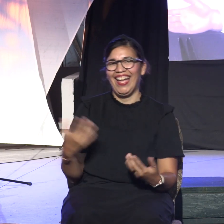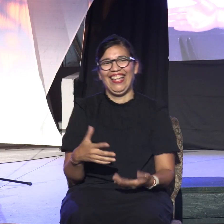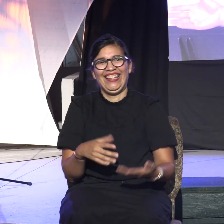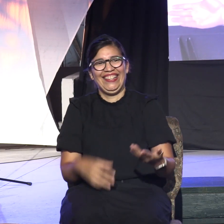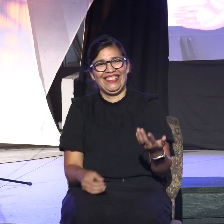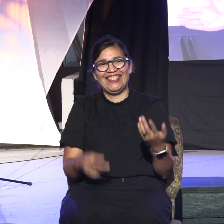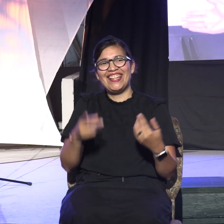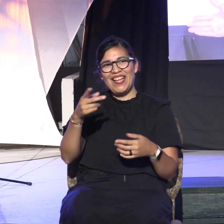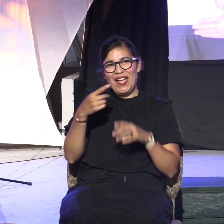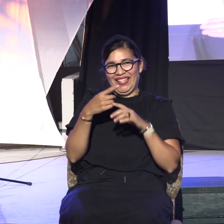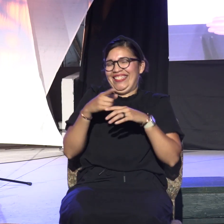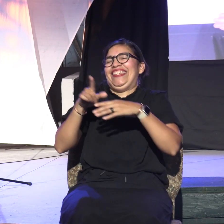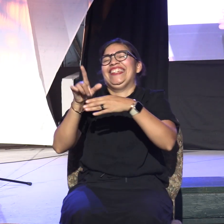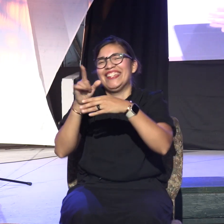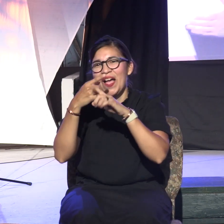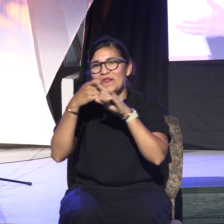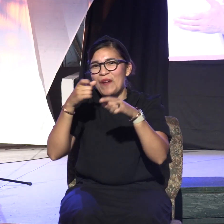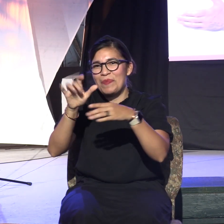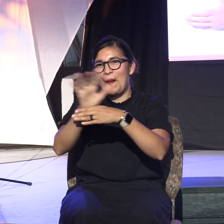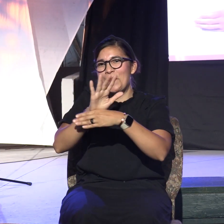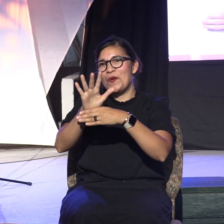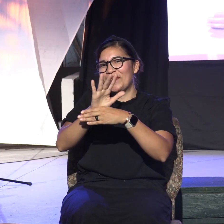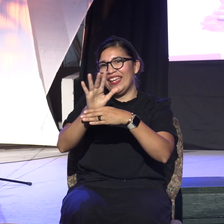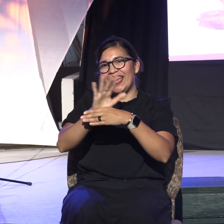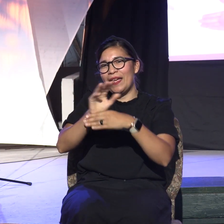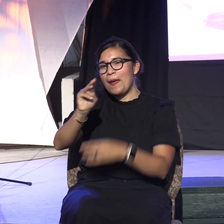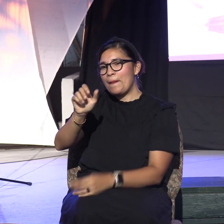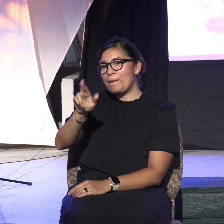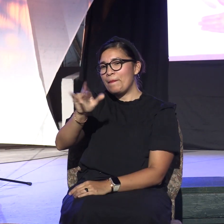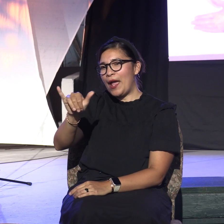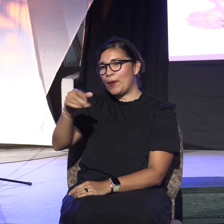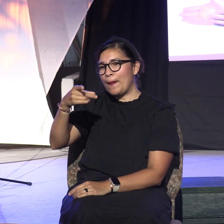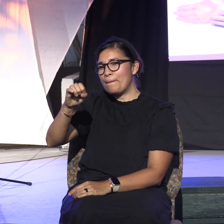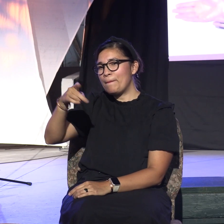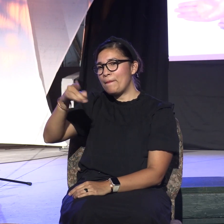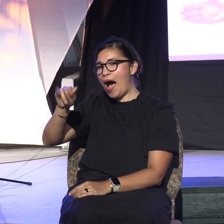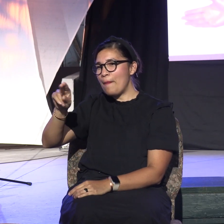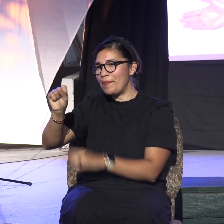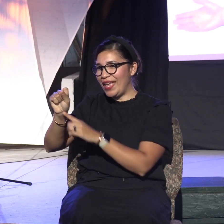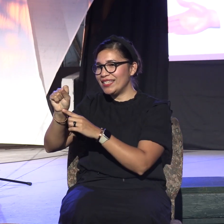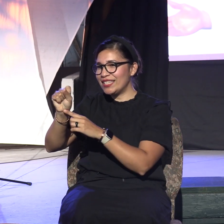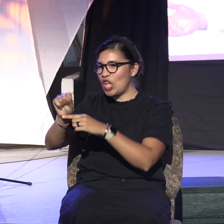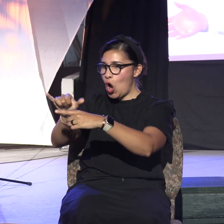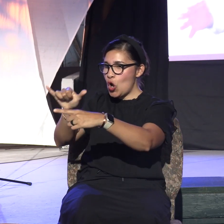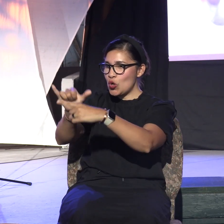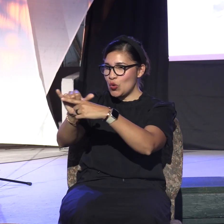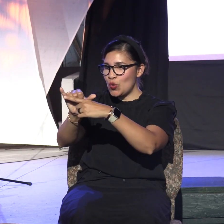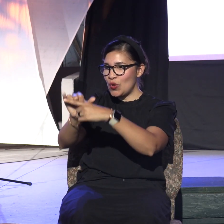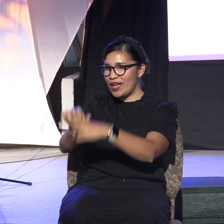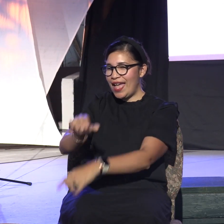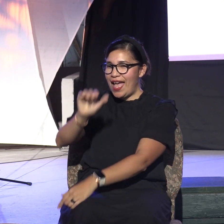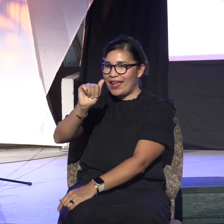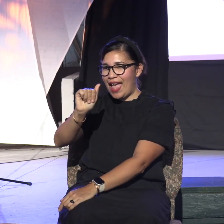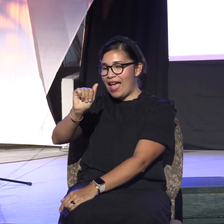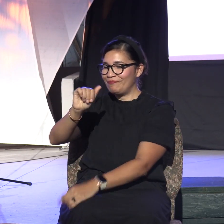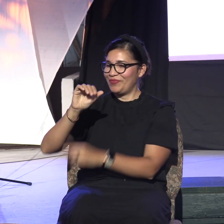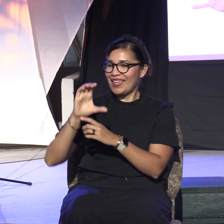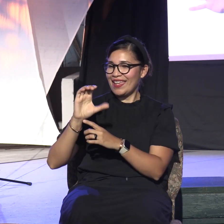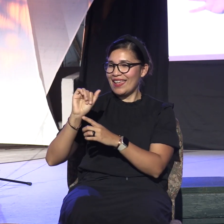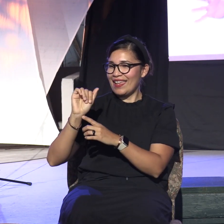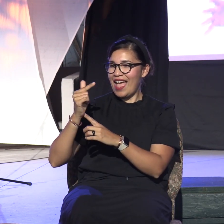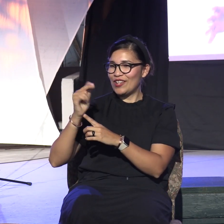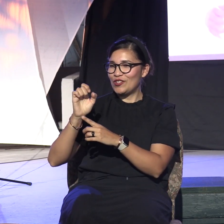Things really got hot when the external examiner started to grill me. And she said, now,